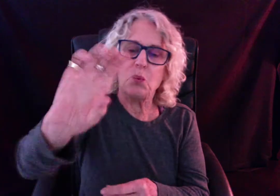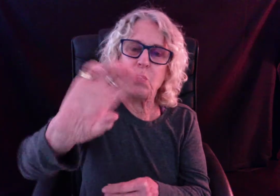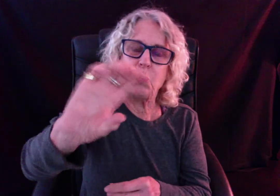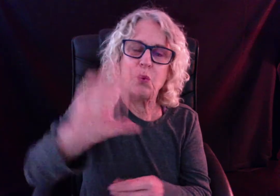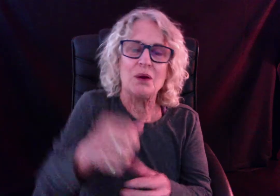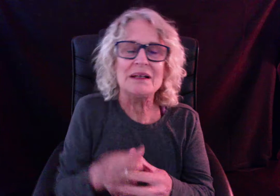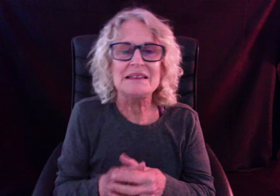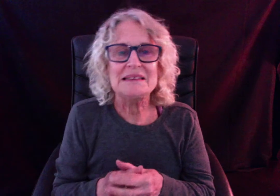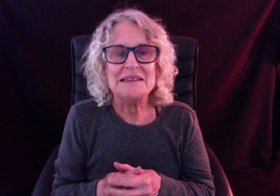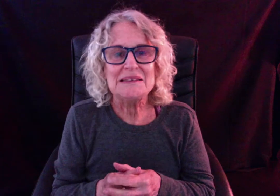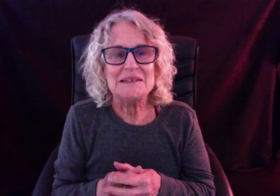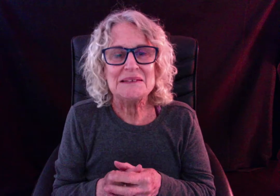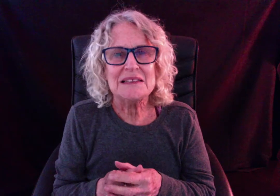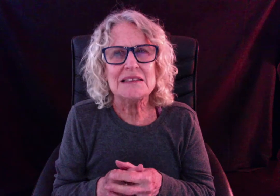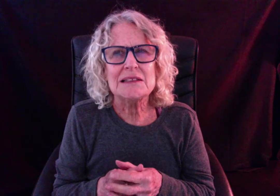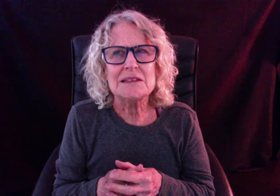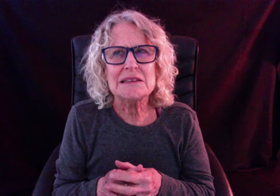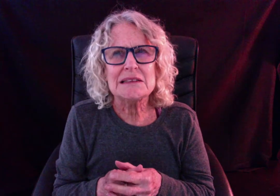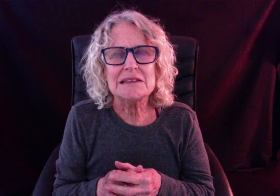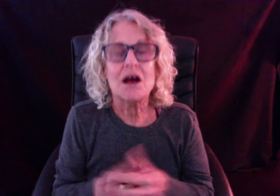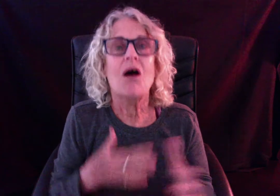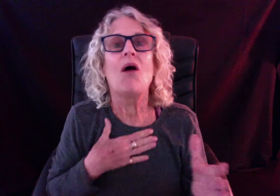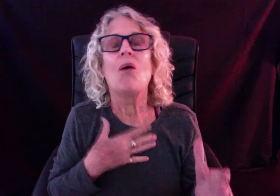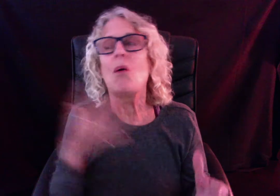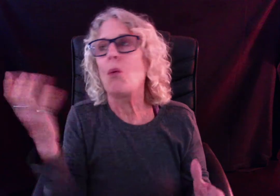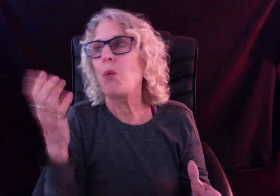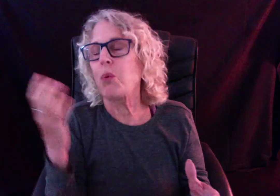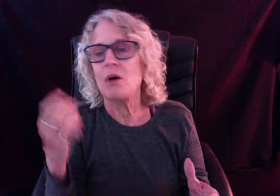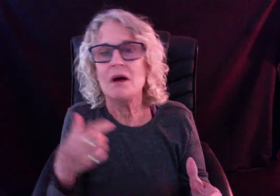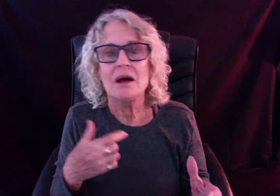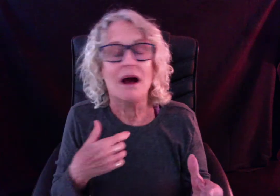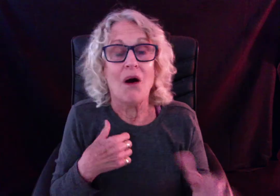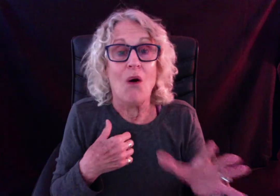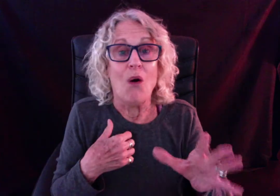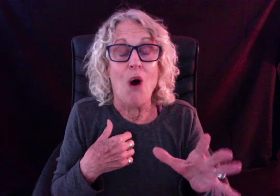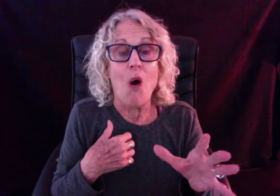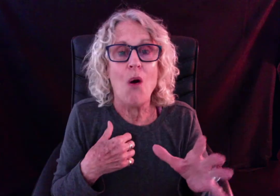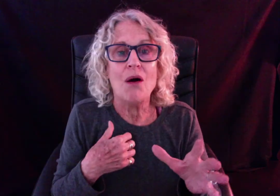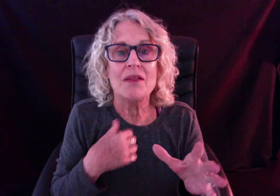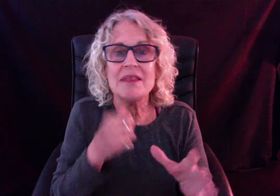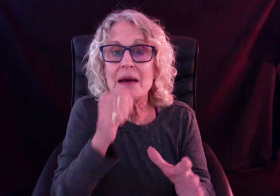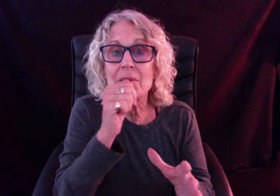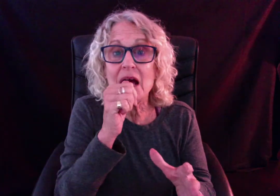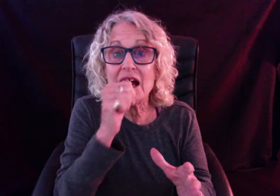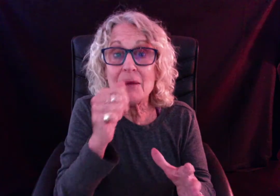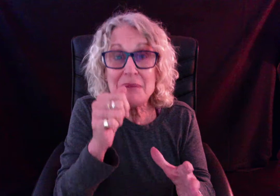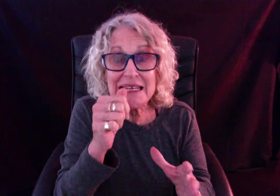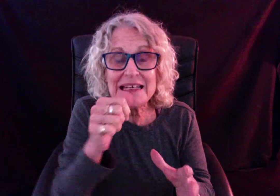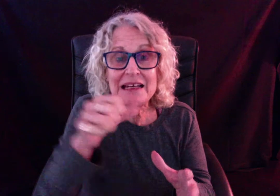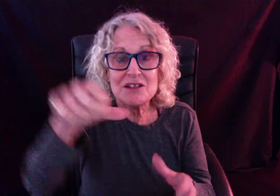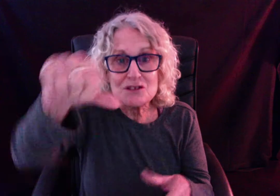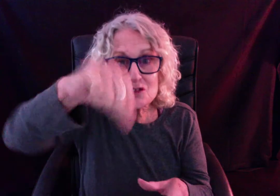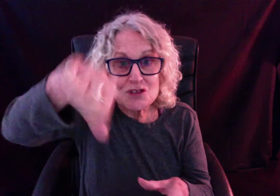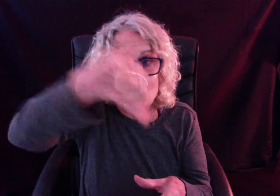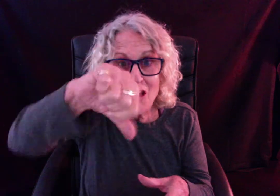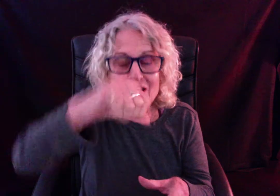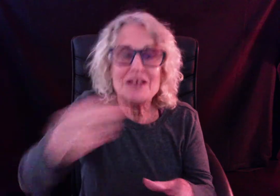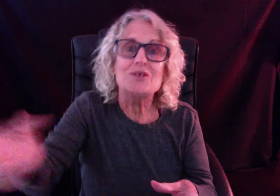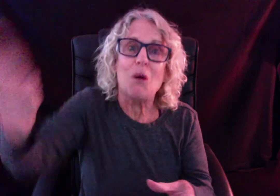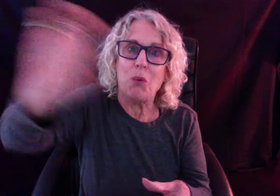And let's see. Oh my gosh, and that peanut sauce. I love that peanut sauce. So I added some more of that and I tasted it and I